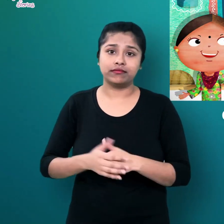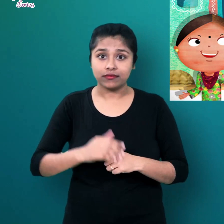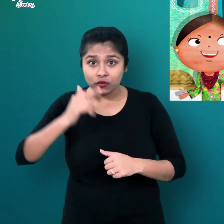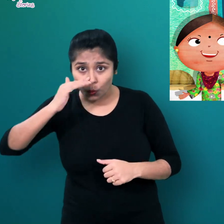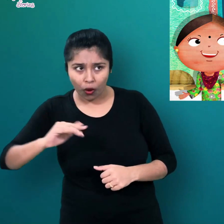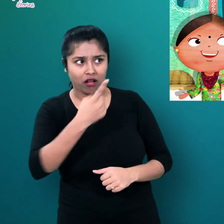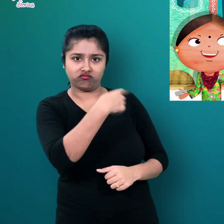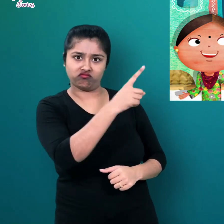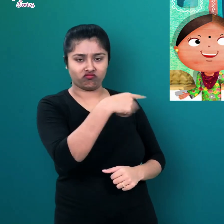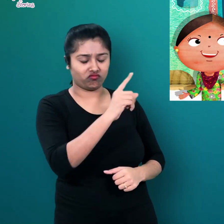"That's true.